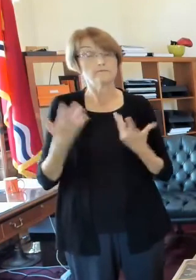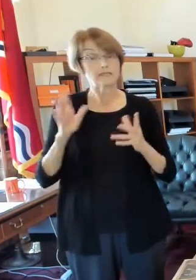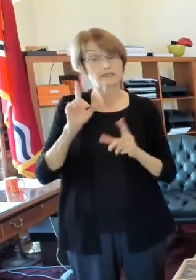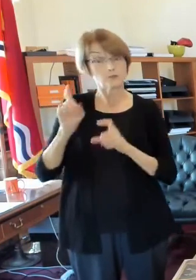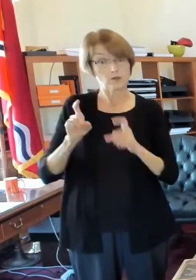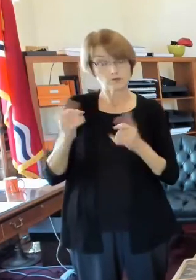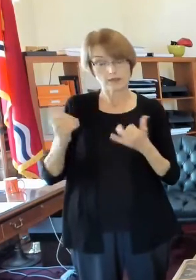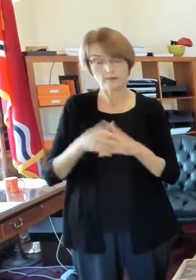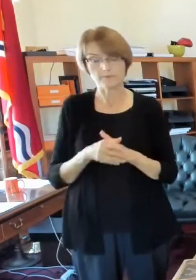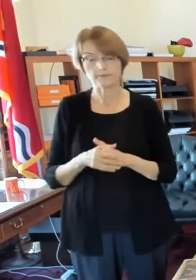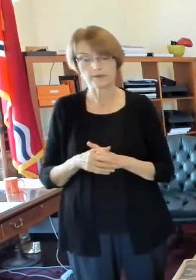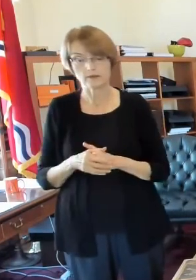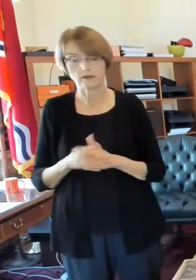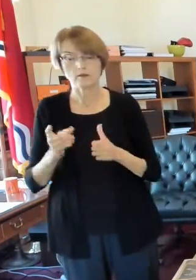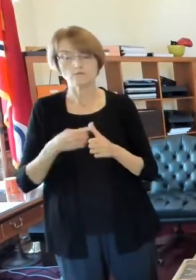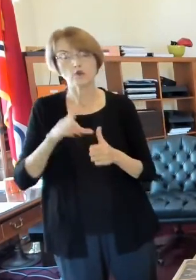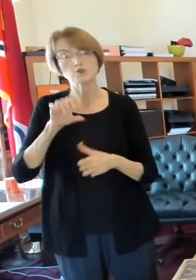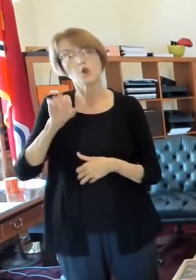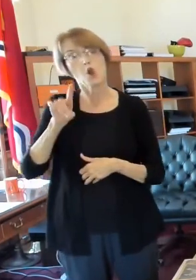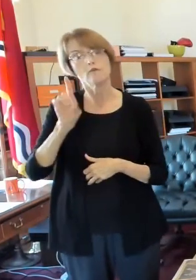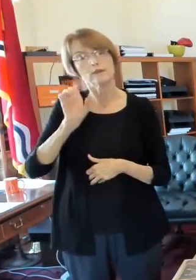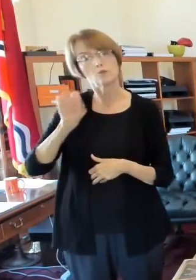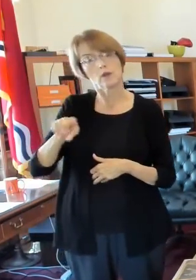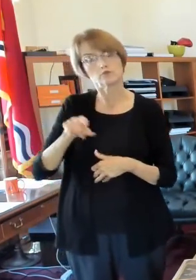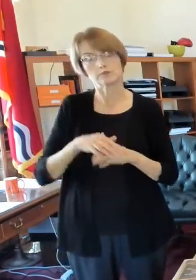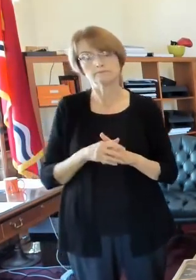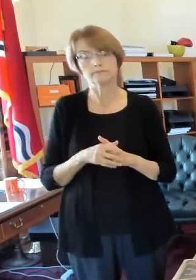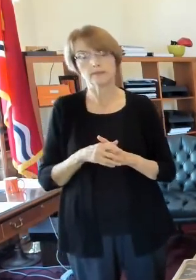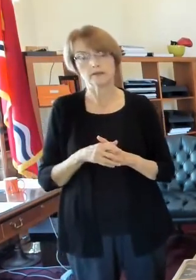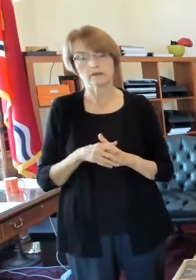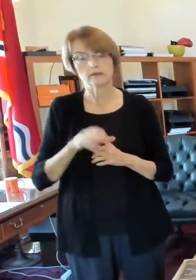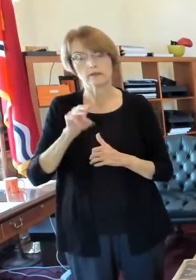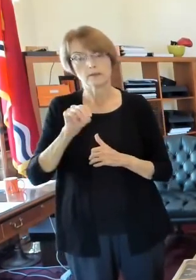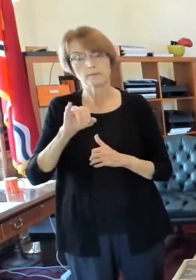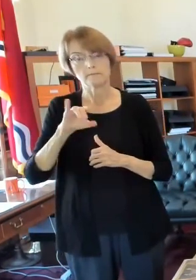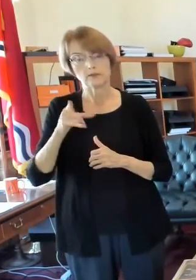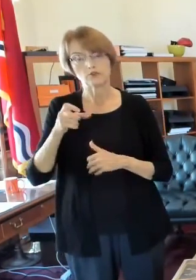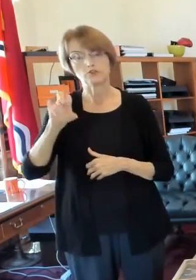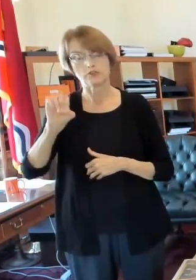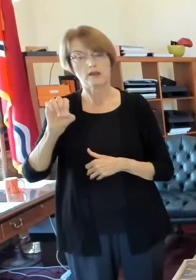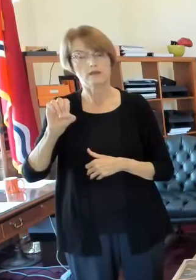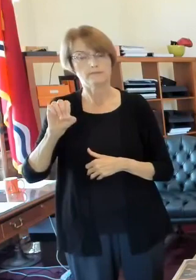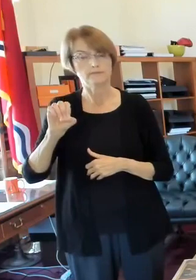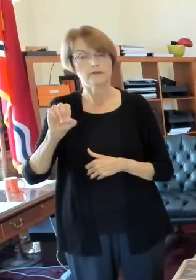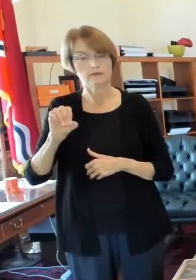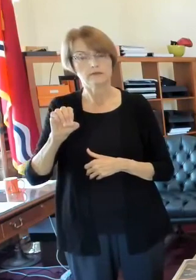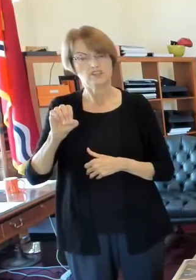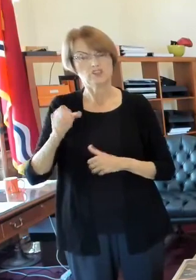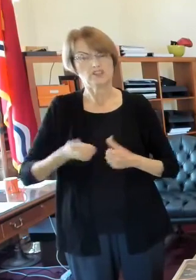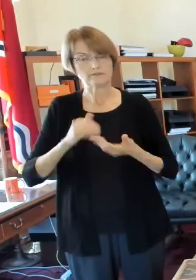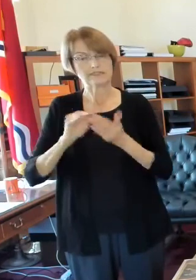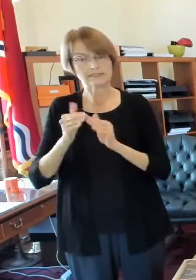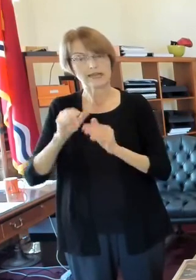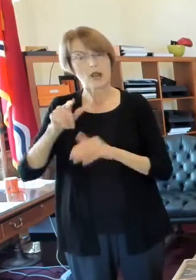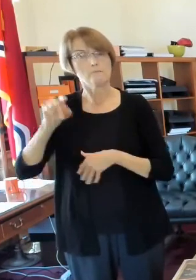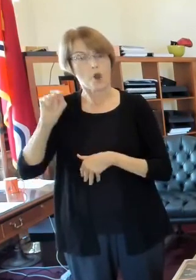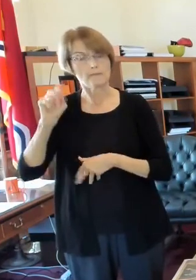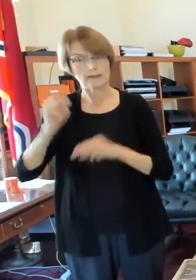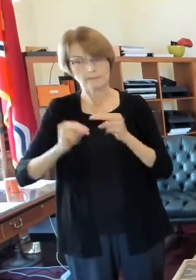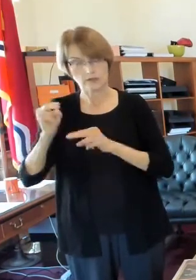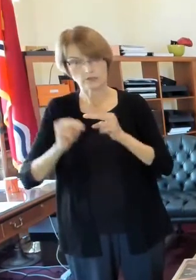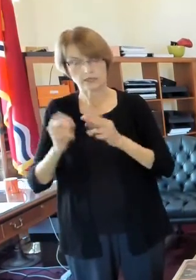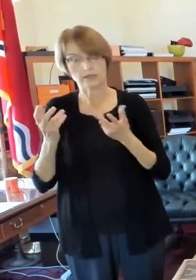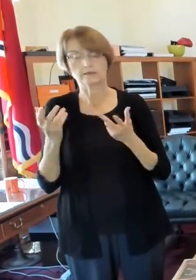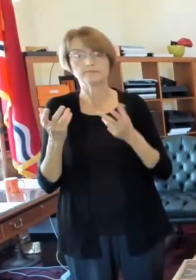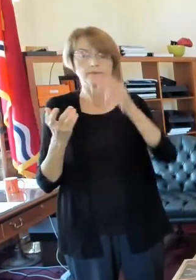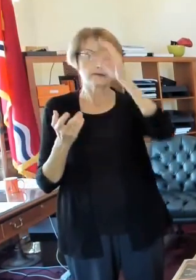these topics, Mayor. So first with COVID, we got a question from Michelle, who lives in an apartment building in the city, and they're looking for